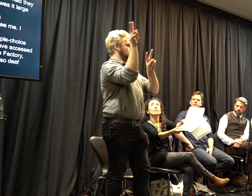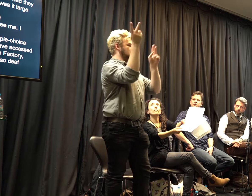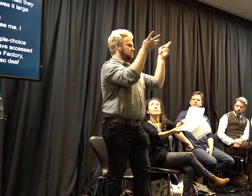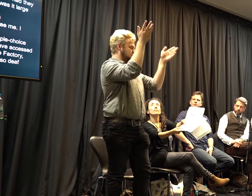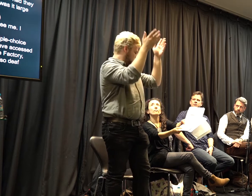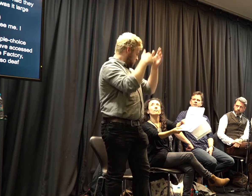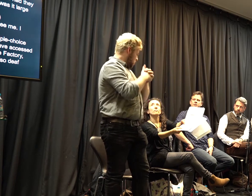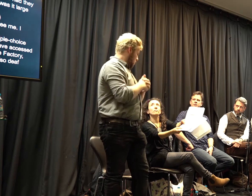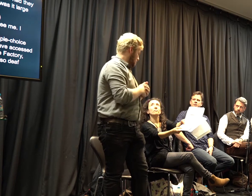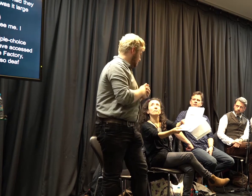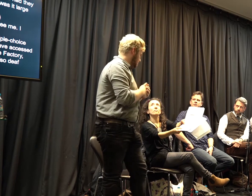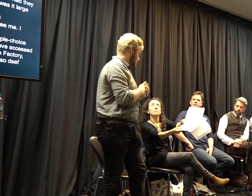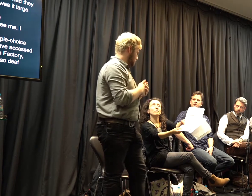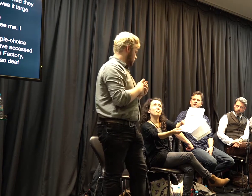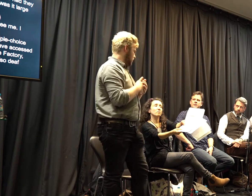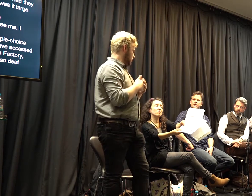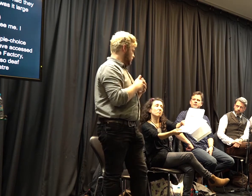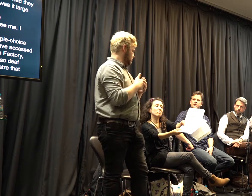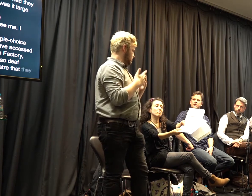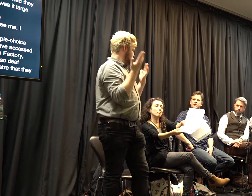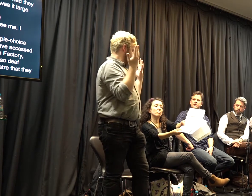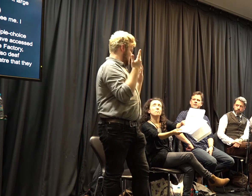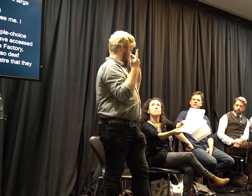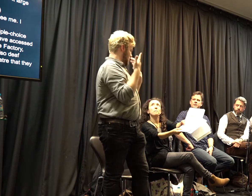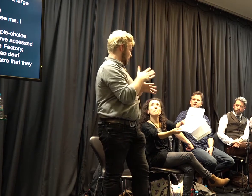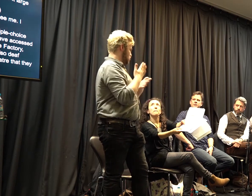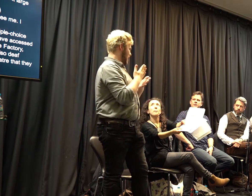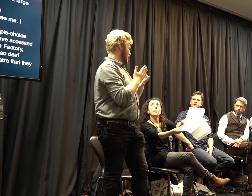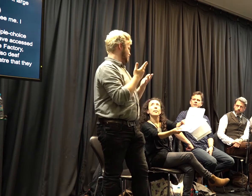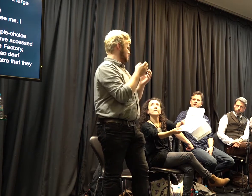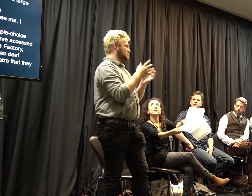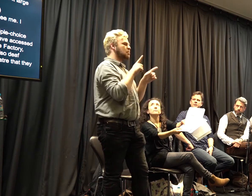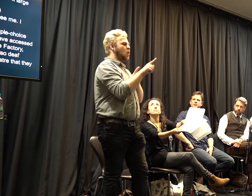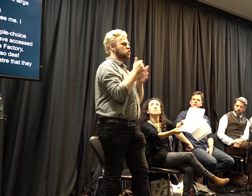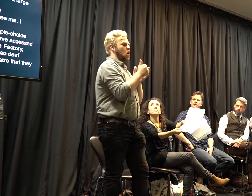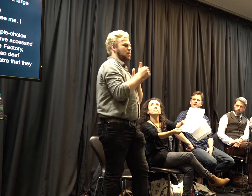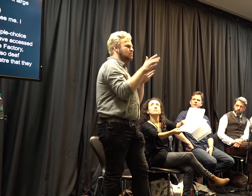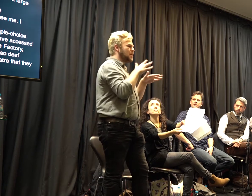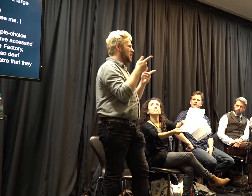That was the type of theatre that they preferred to access and had accessed.